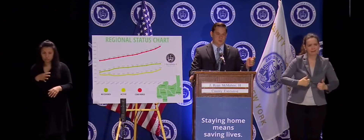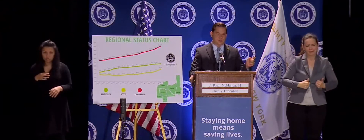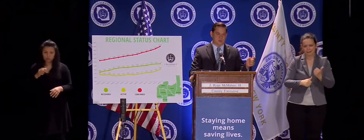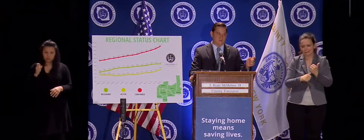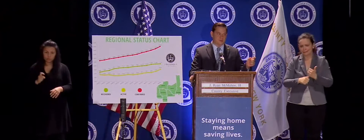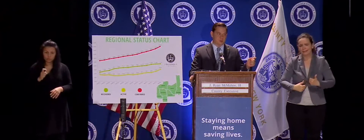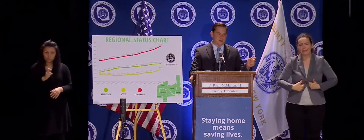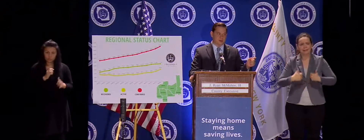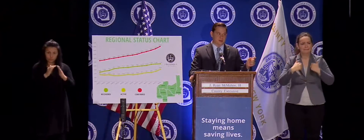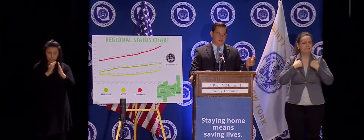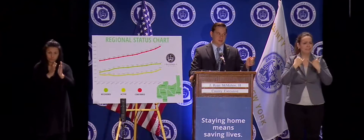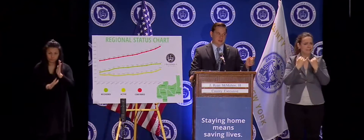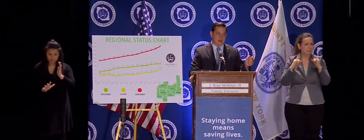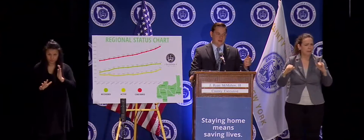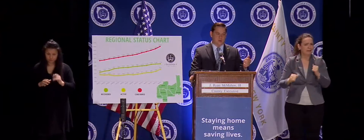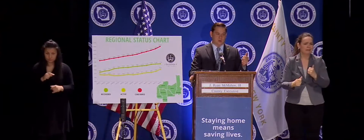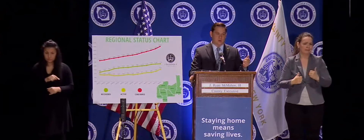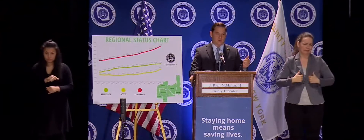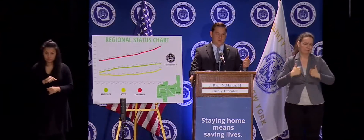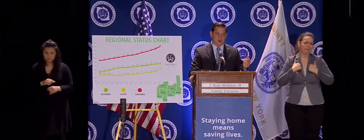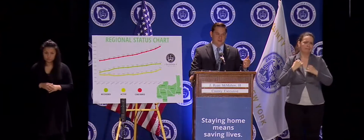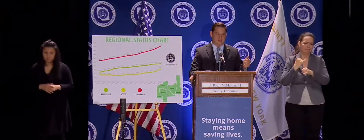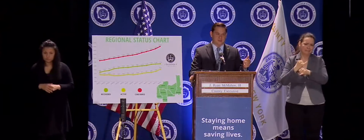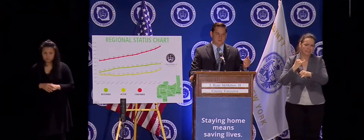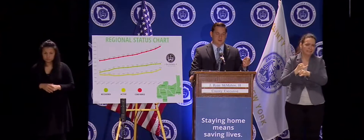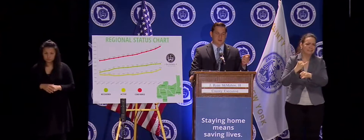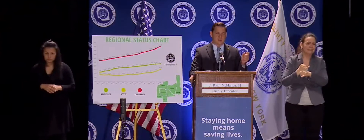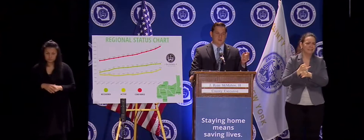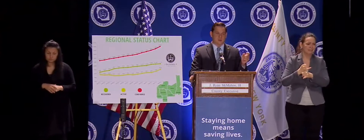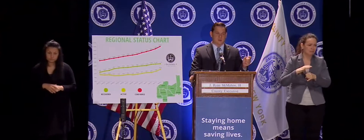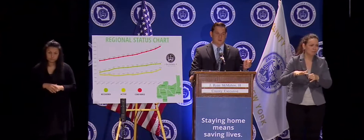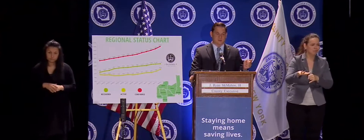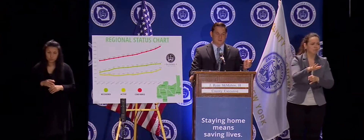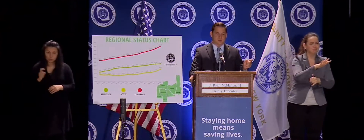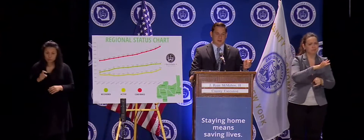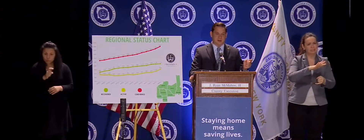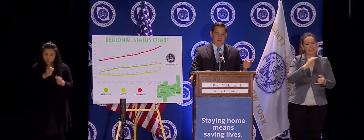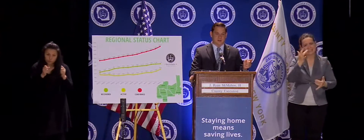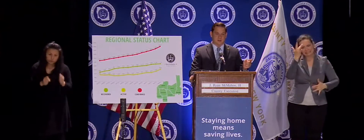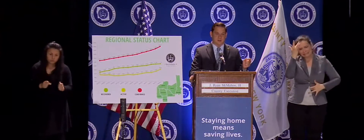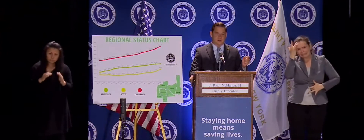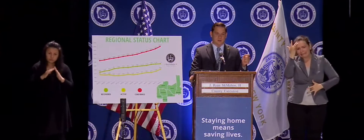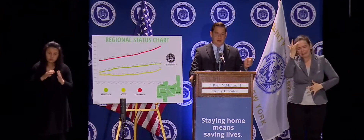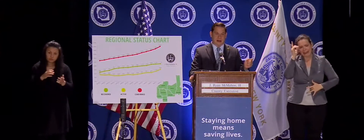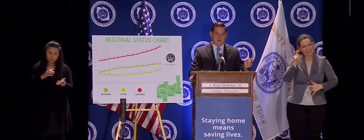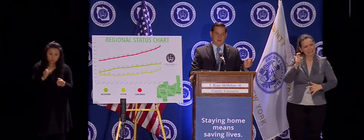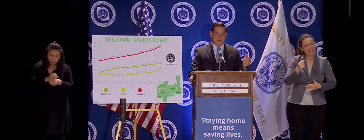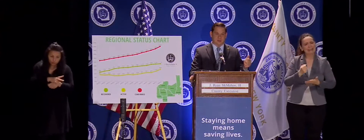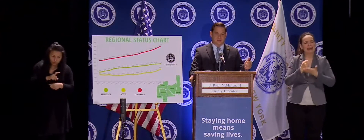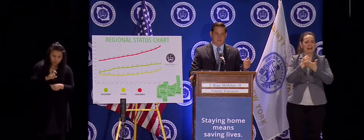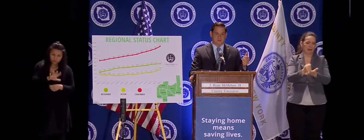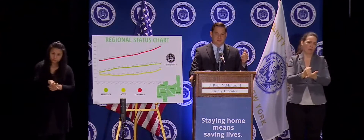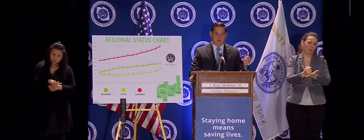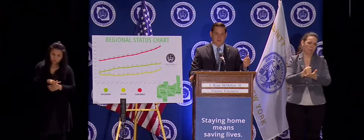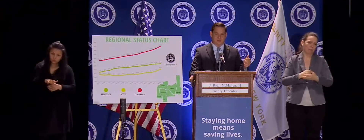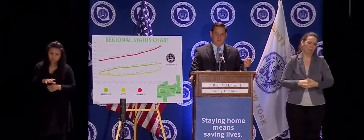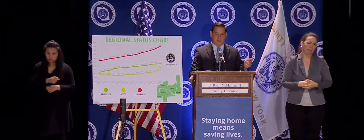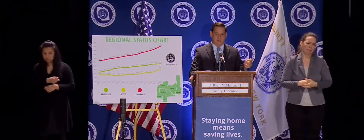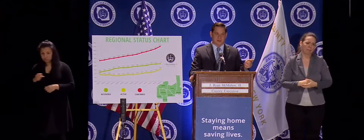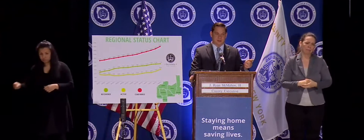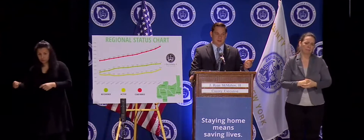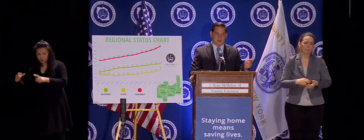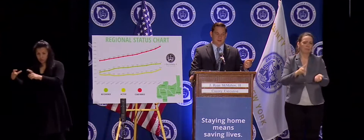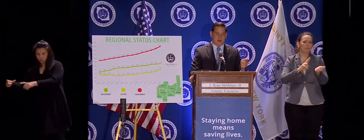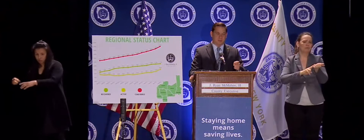in the community have just been taking anyone COVID positive, whether they're symptomatic or not, light symptoms or